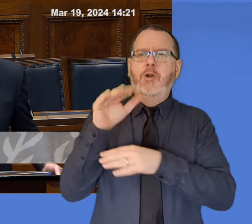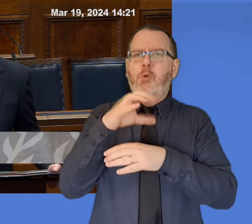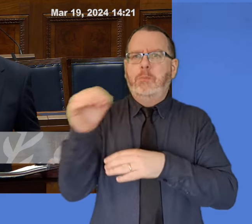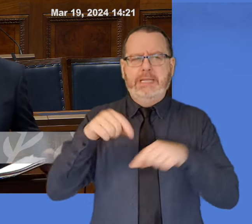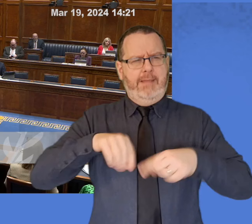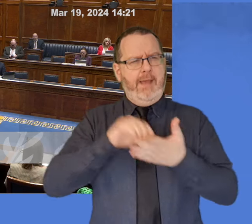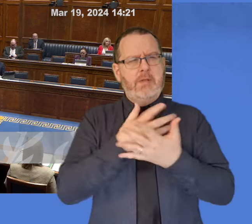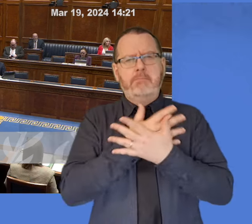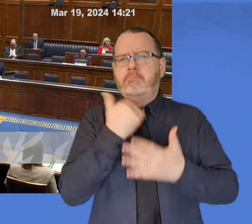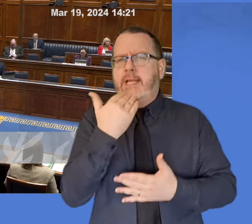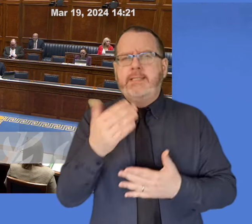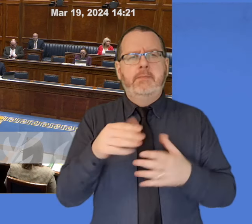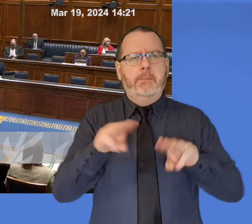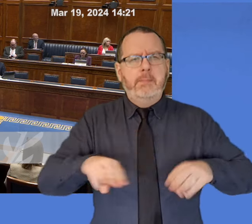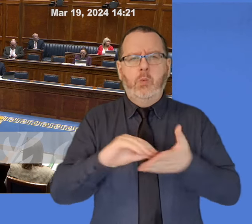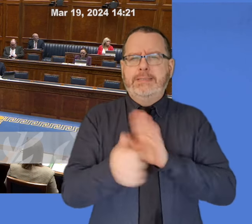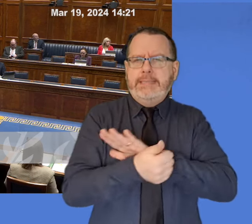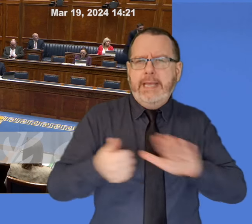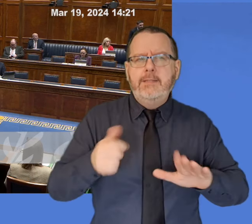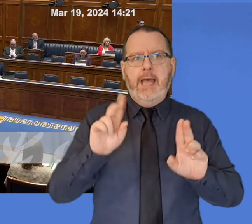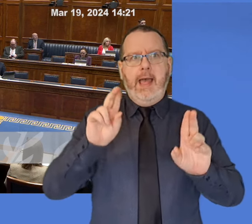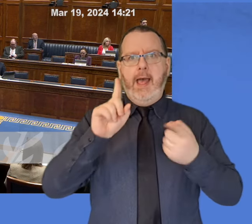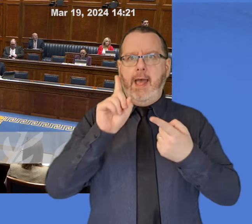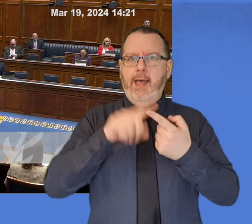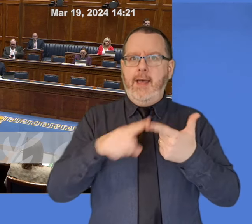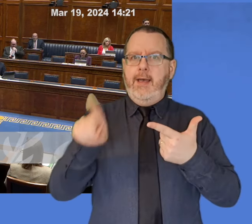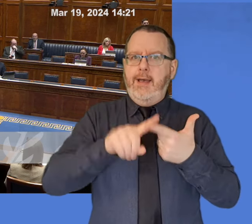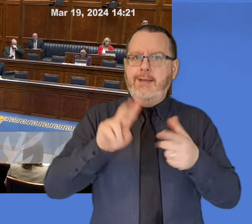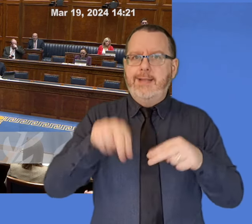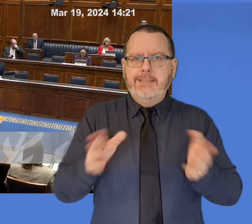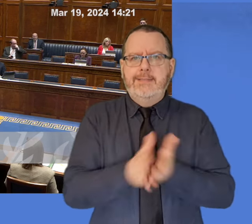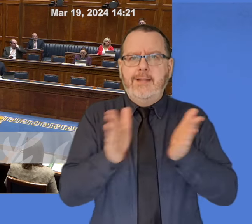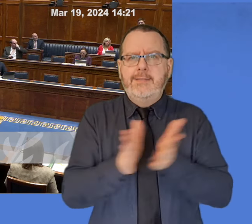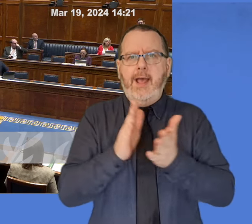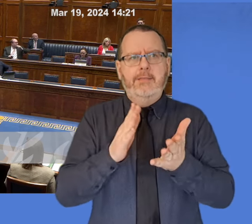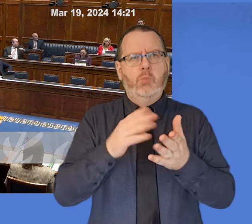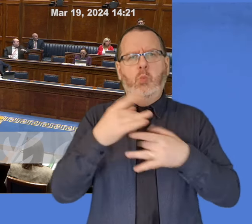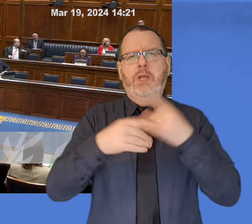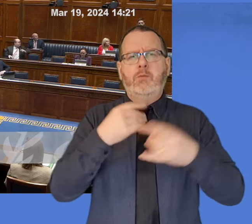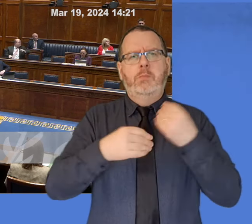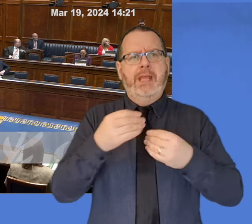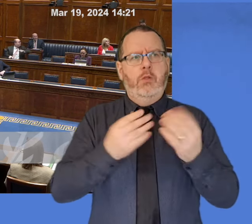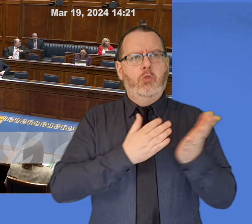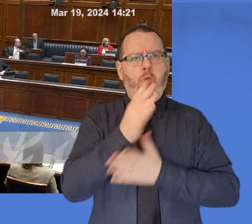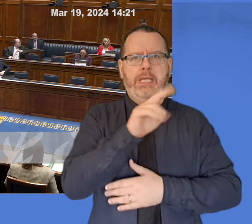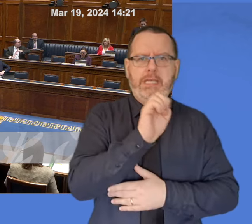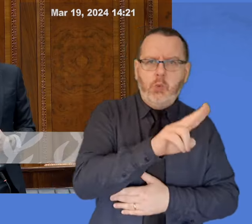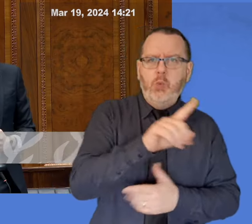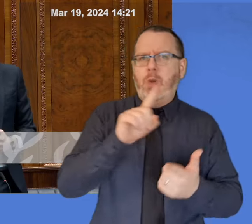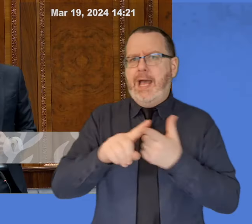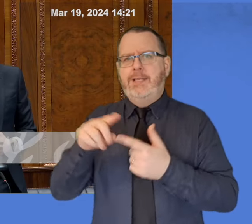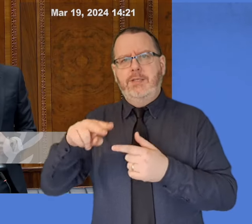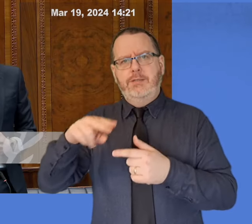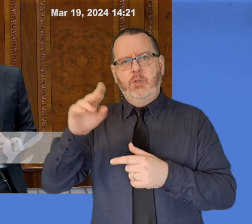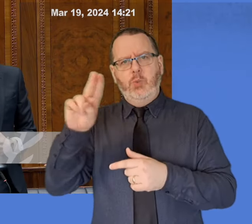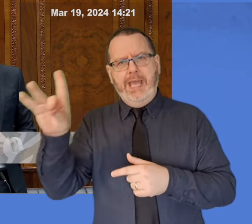framework. Mr. Brett. Thank you, Mr. Speaker, and can I thank the Minister for his response. But could I ask the Minister if he could put on